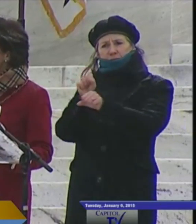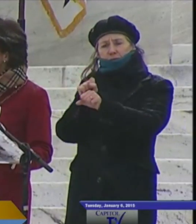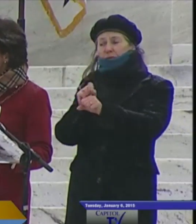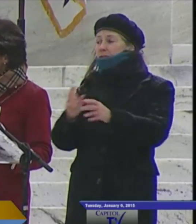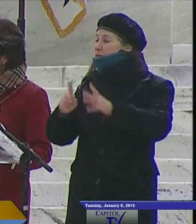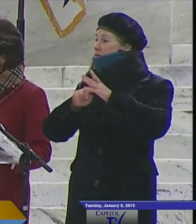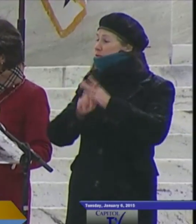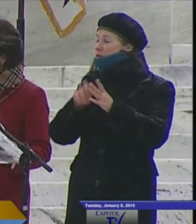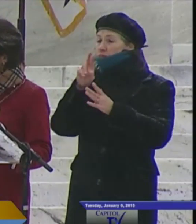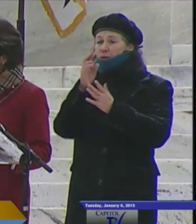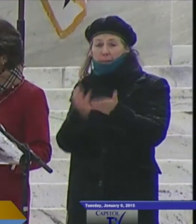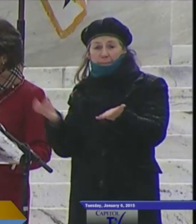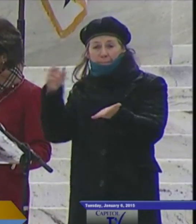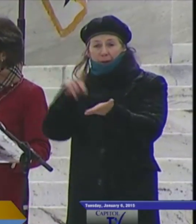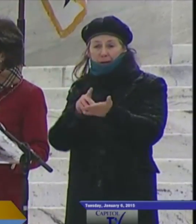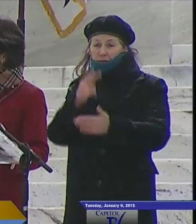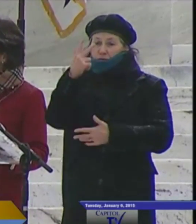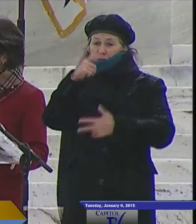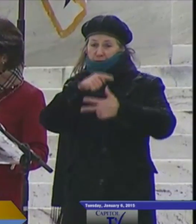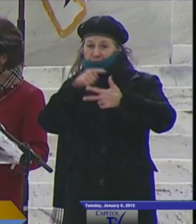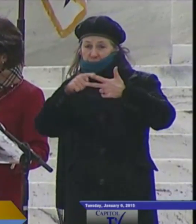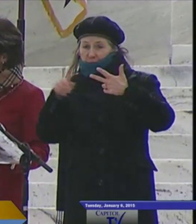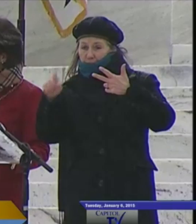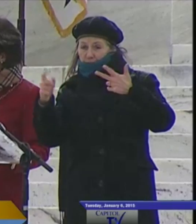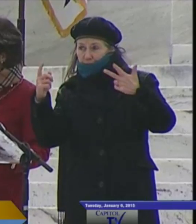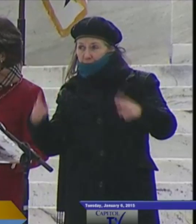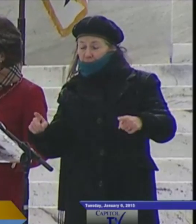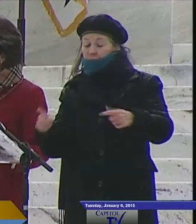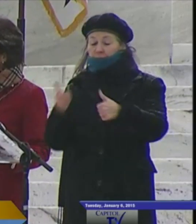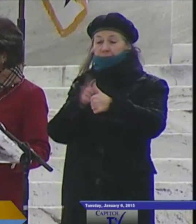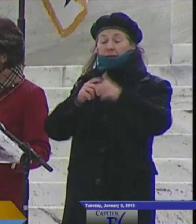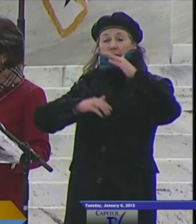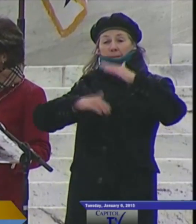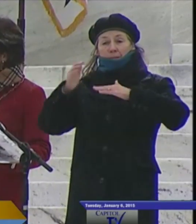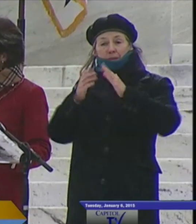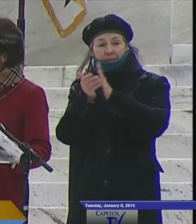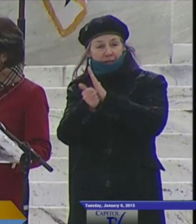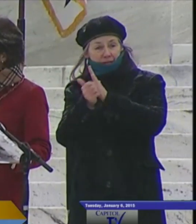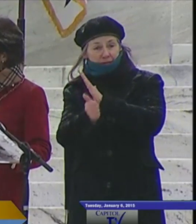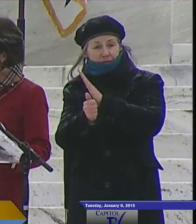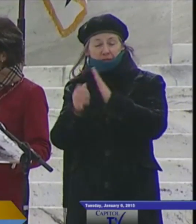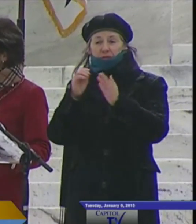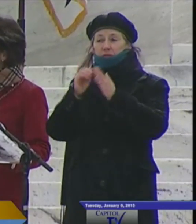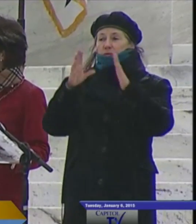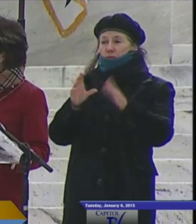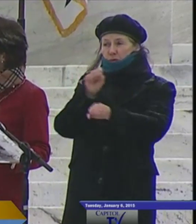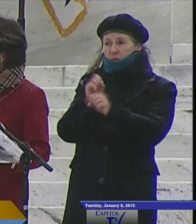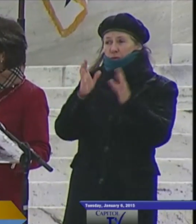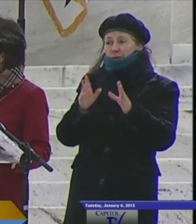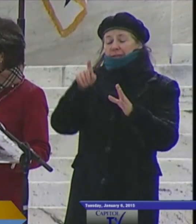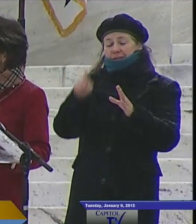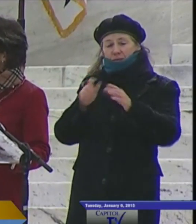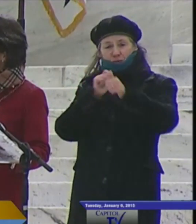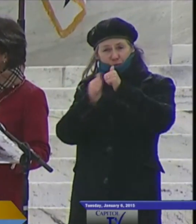Island's comeback, we've got to do 3 things. First, we have to build the skills our students and workers need to compete